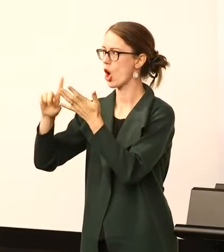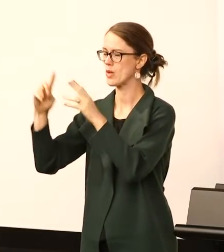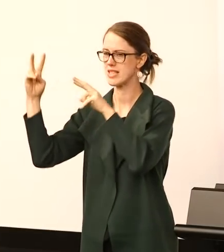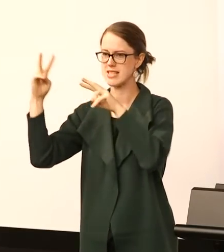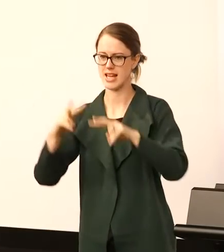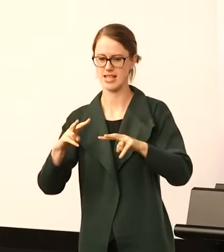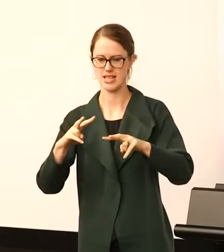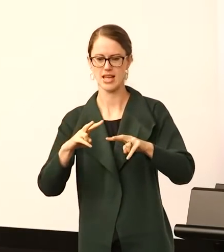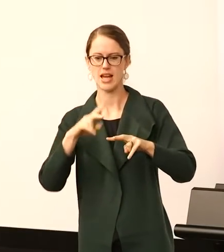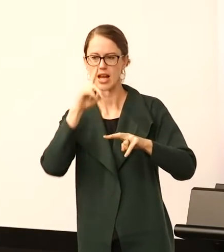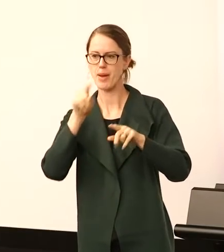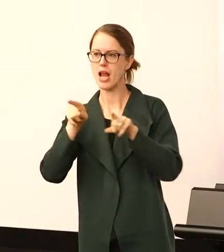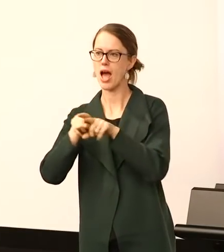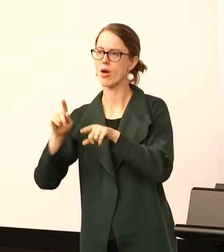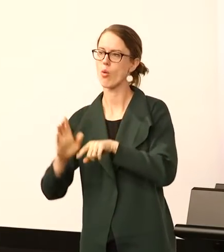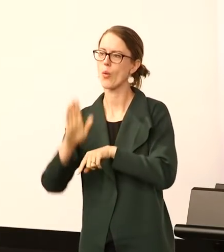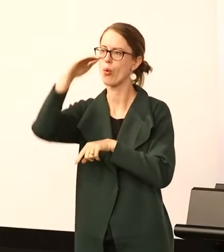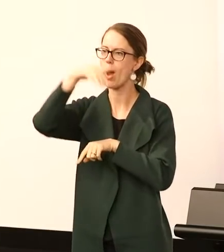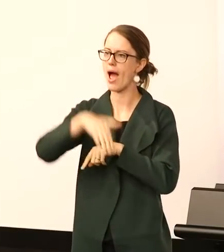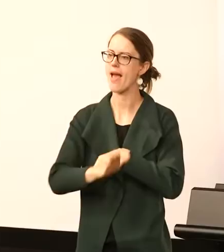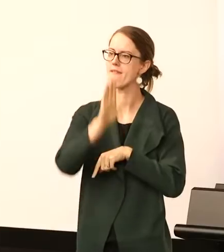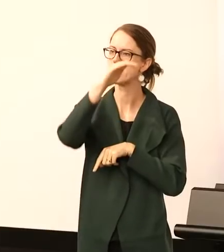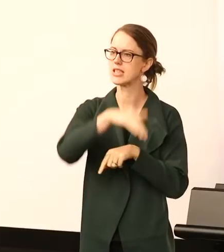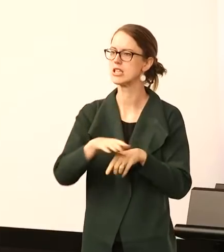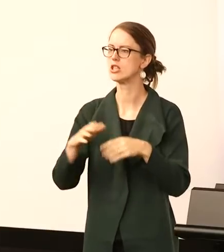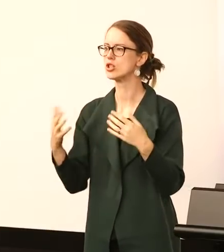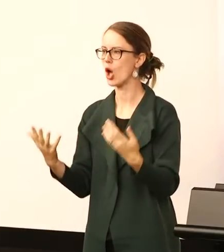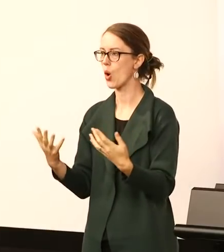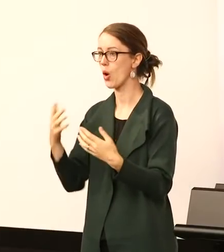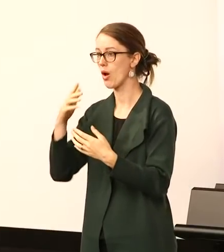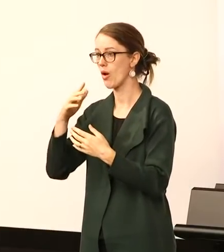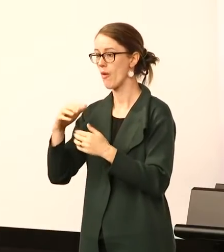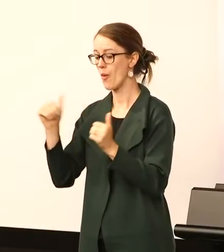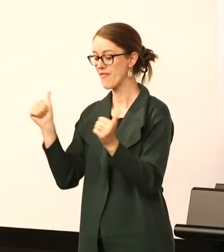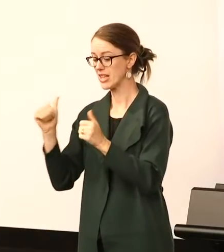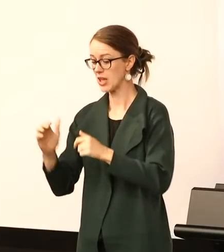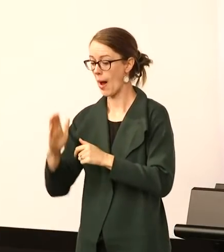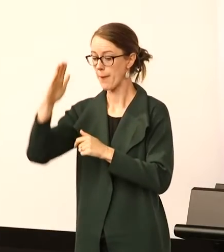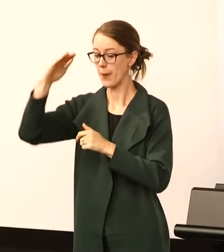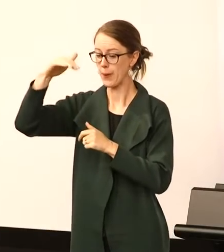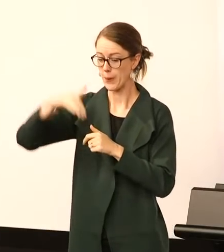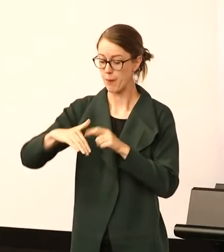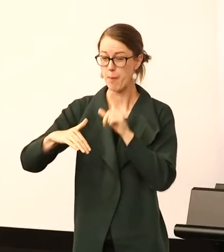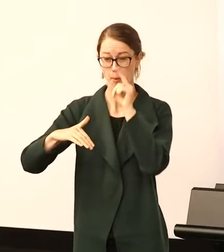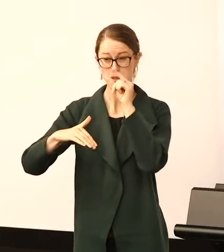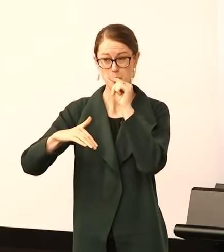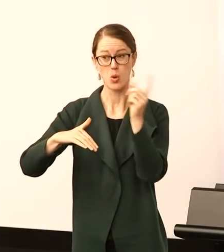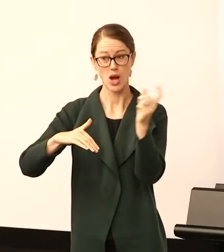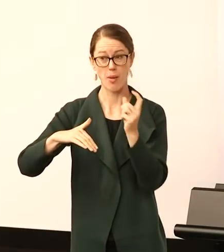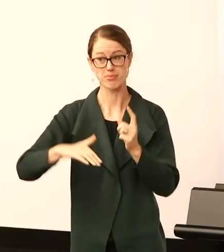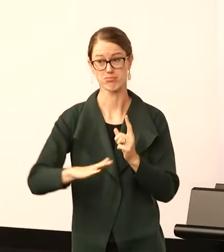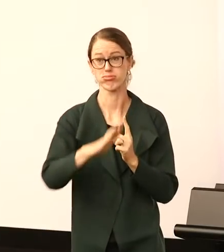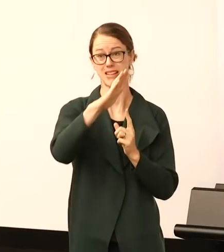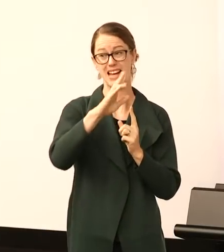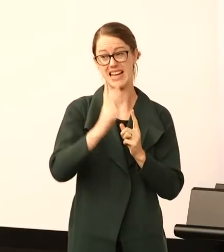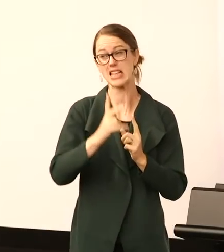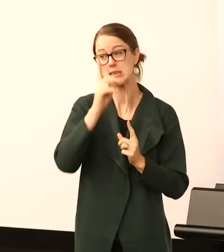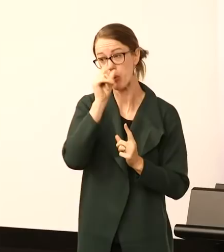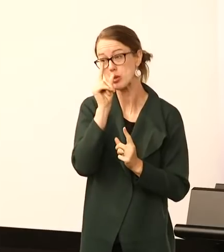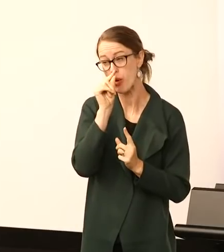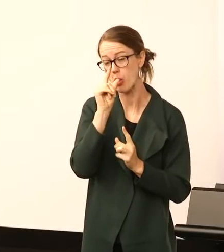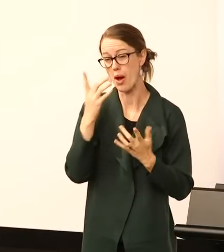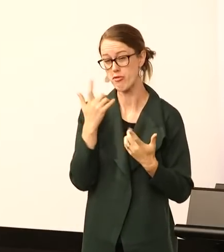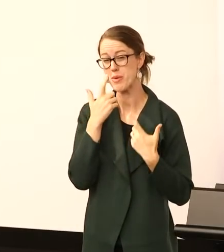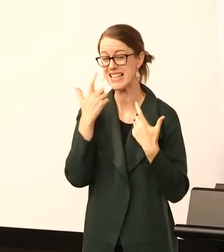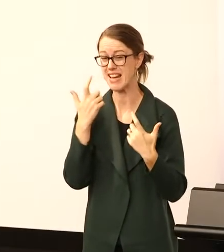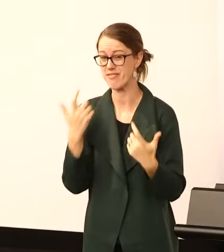tend to come in waves, and a second wave will continue to be a possibility in New Zealand for a number of months from now on.